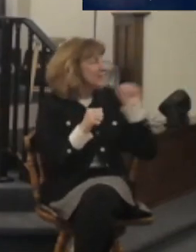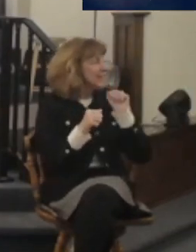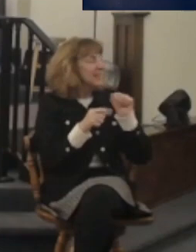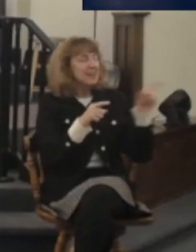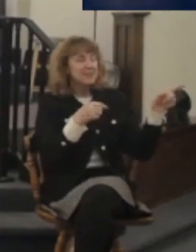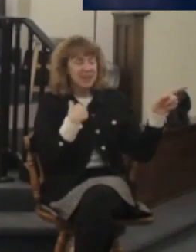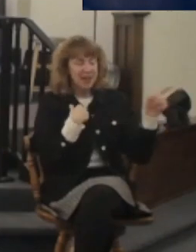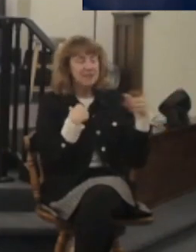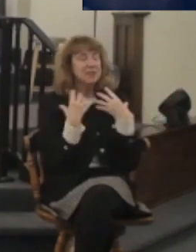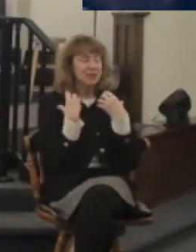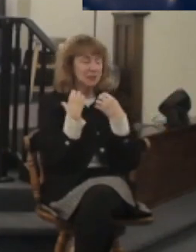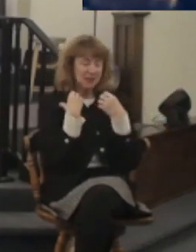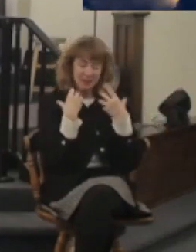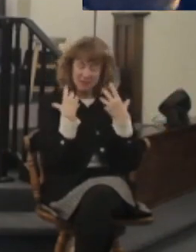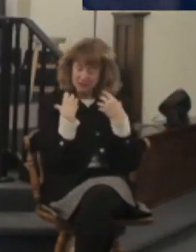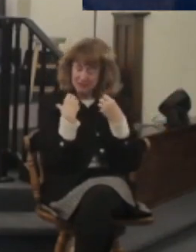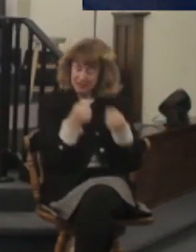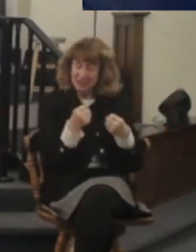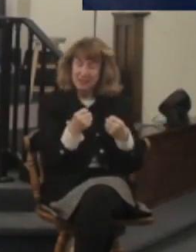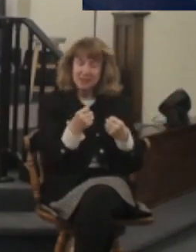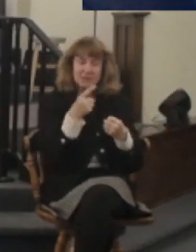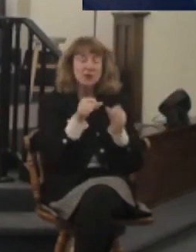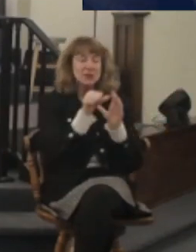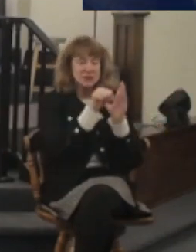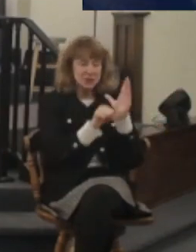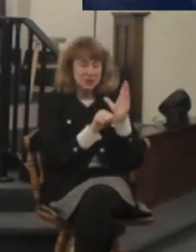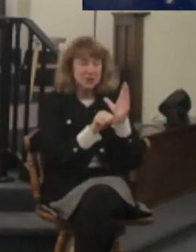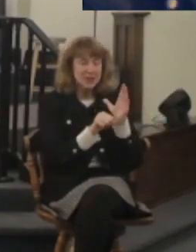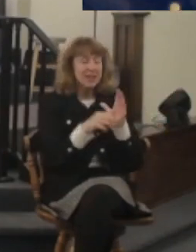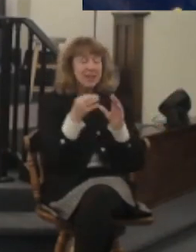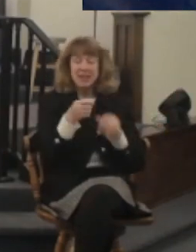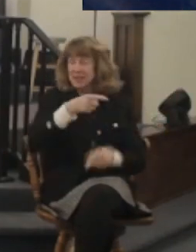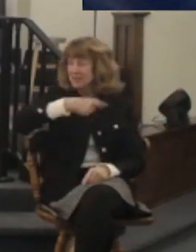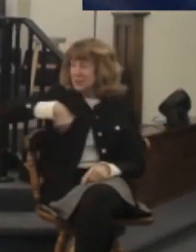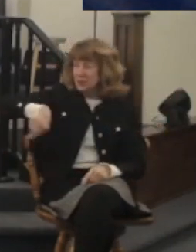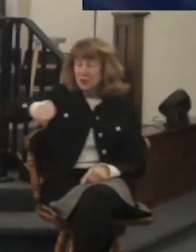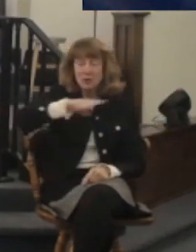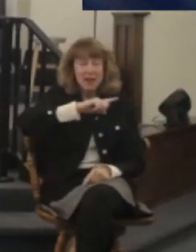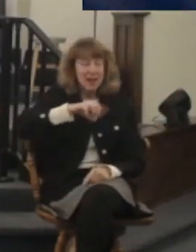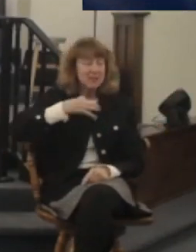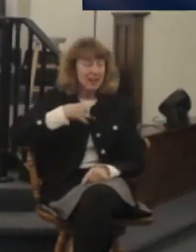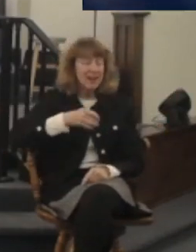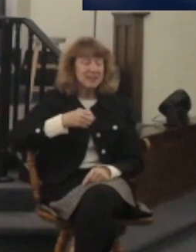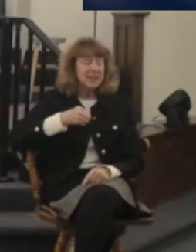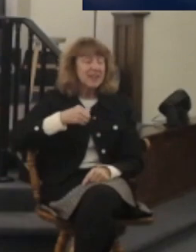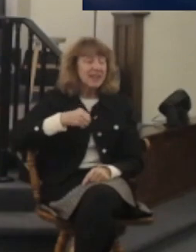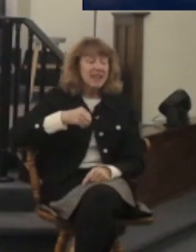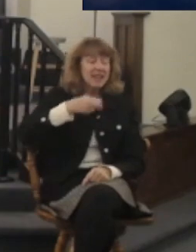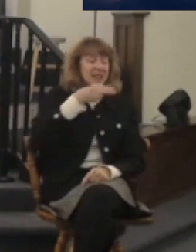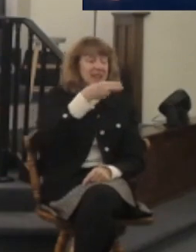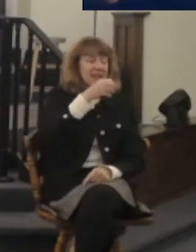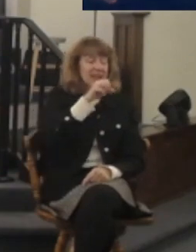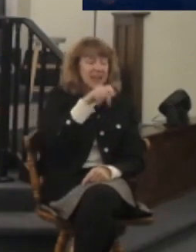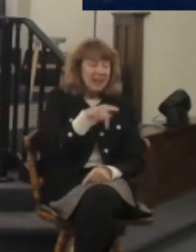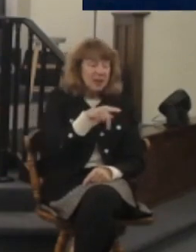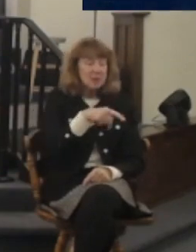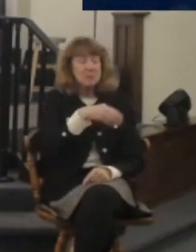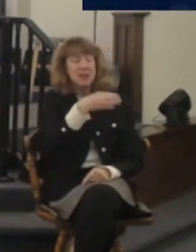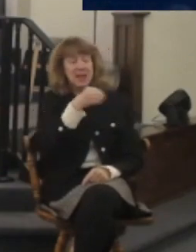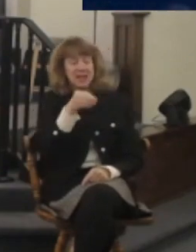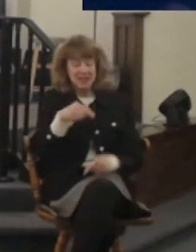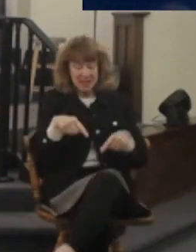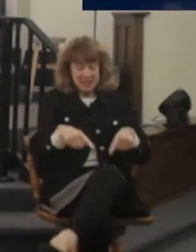surgery. As a reminder, those of you that have bionic hips and knees already know, pantry's the best physical therapy after a